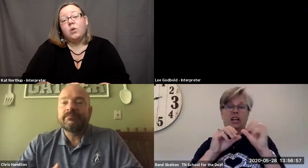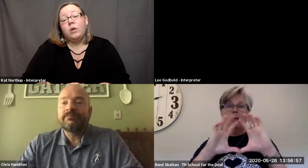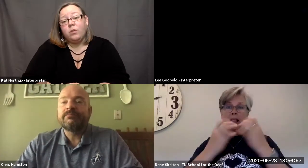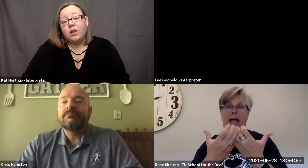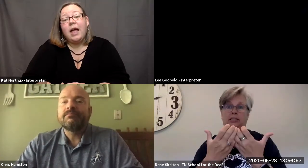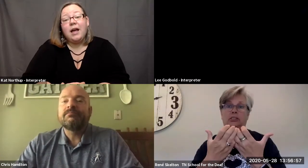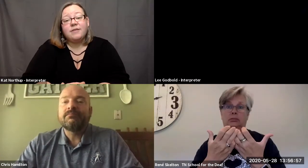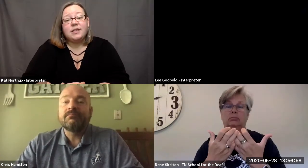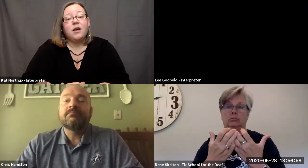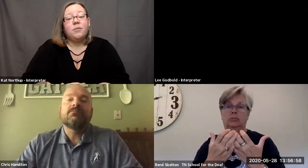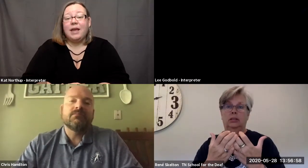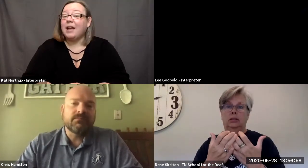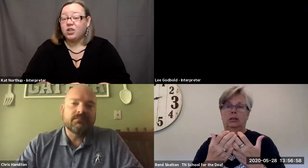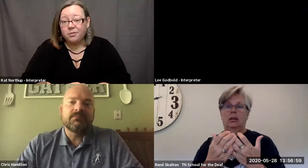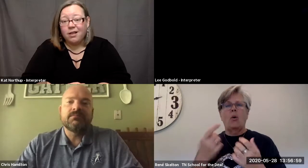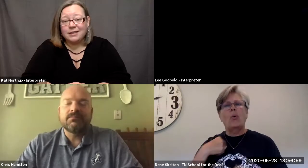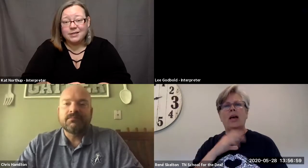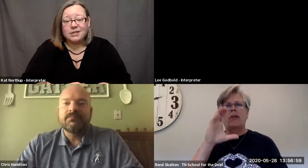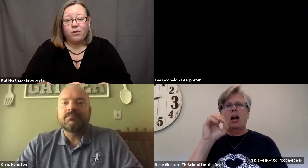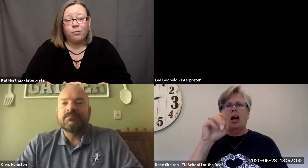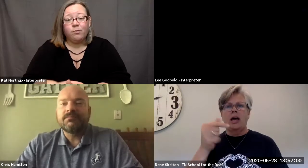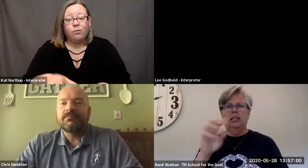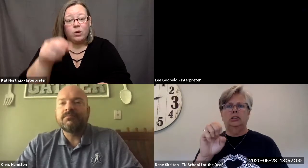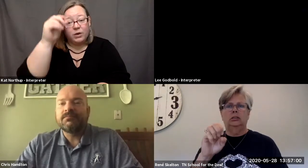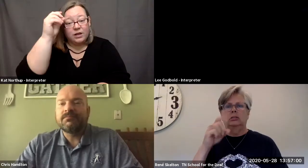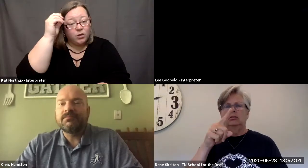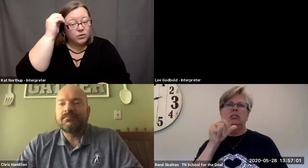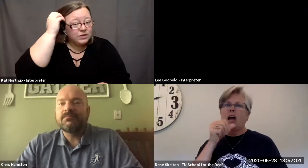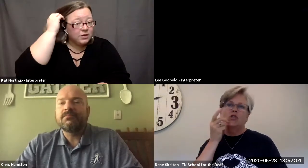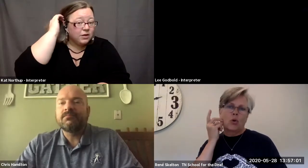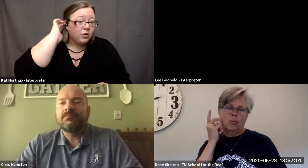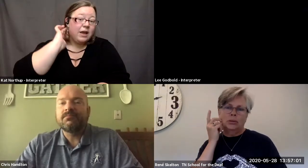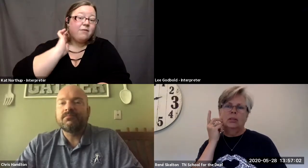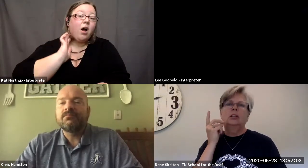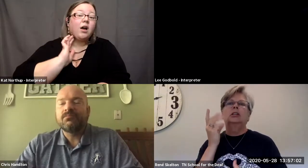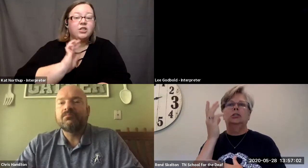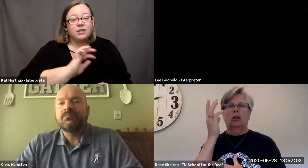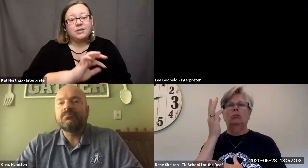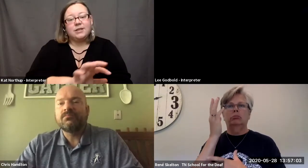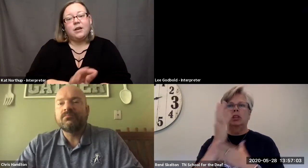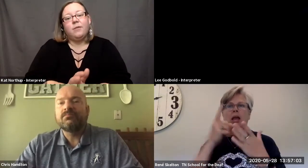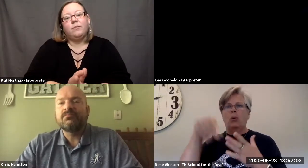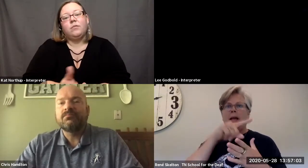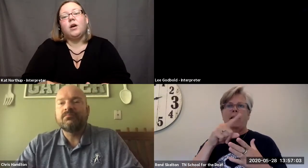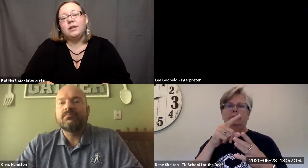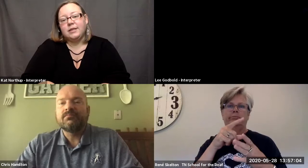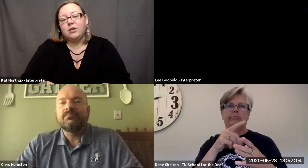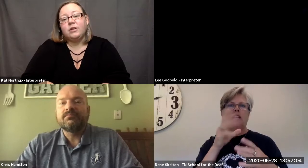We will have some catch-up classes from when we closed. We have cottages, not necessarily